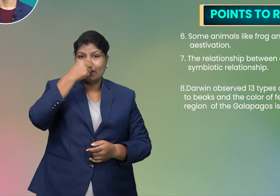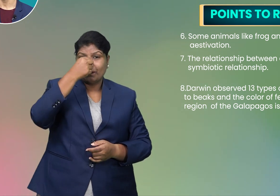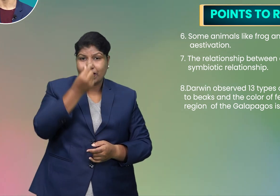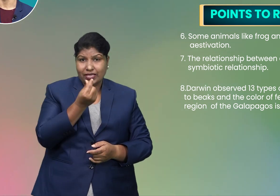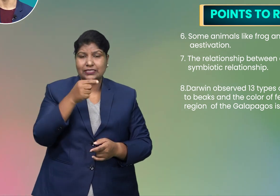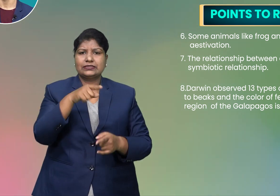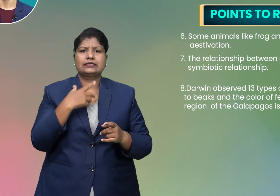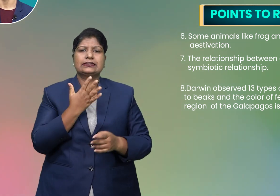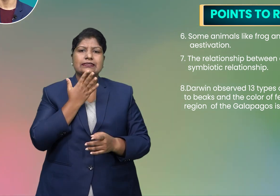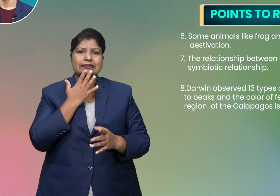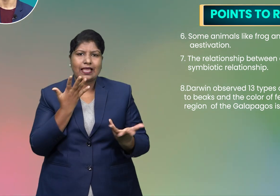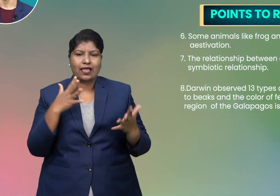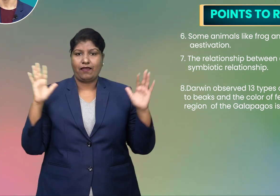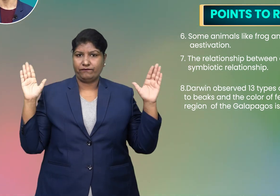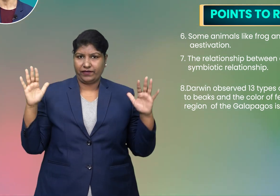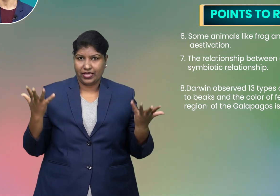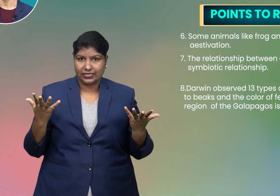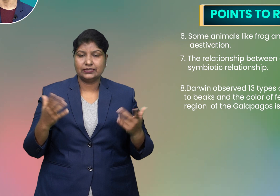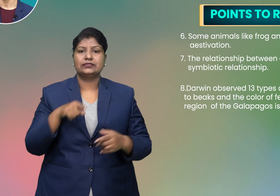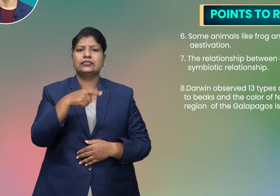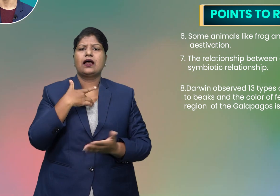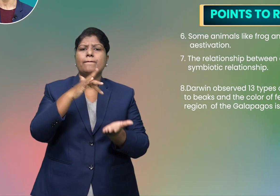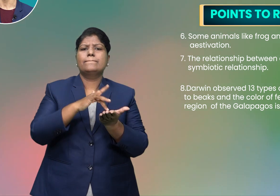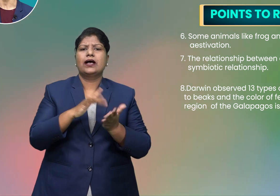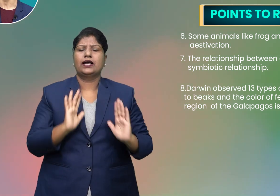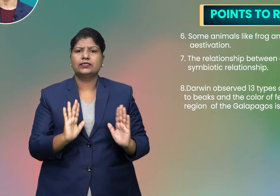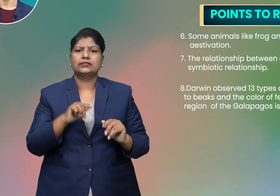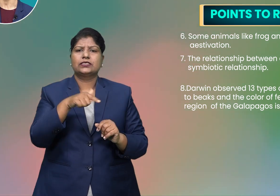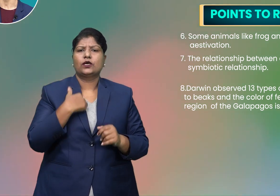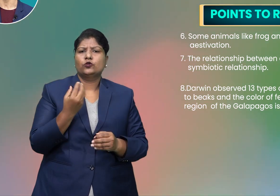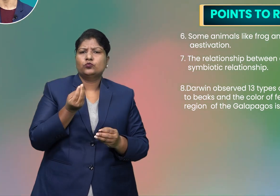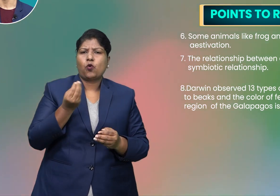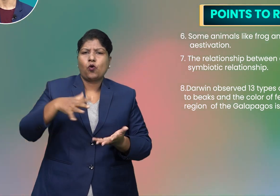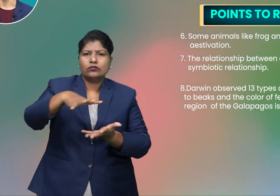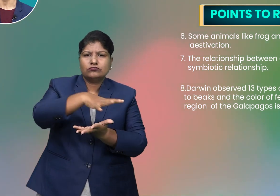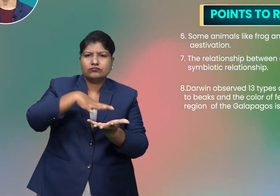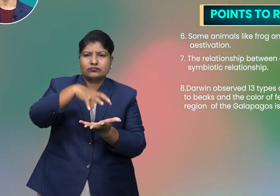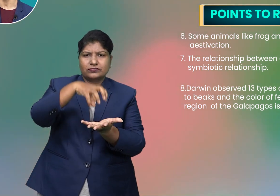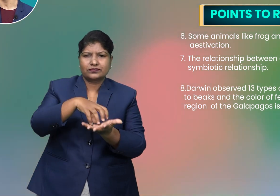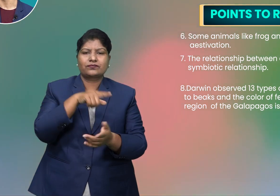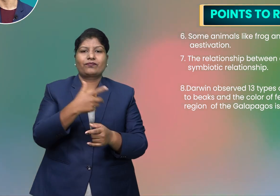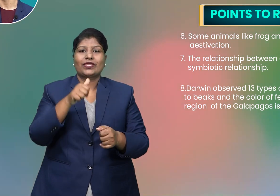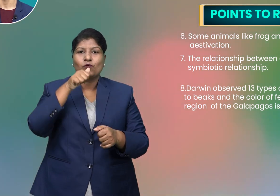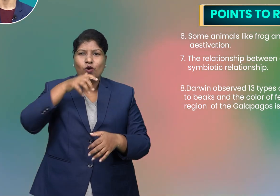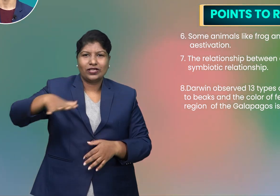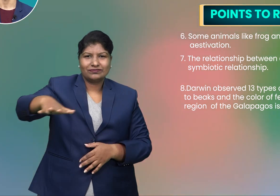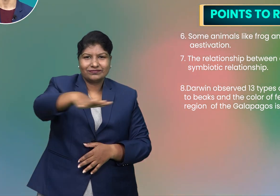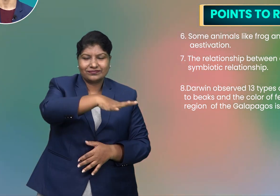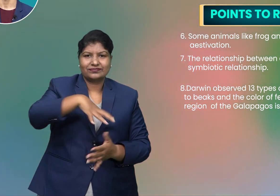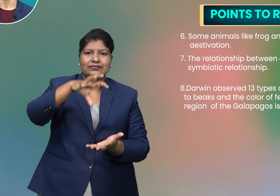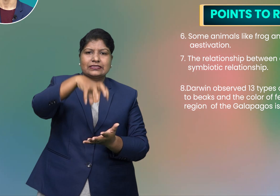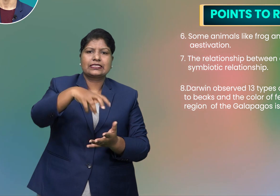of feathers, were present in the small regions of the Galapagos Islands.